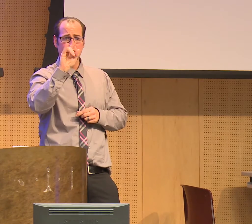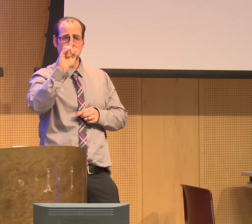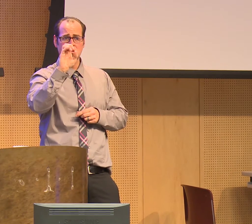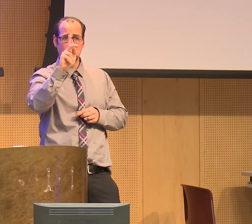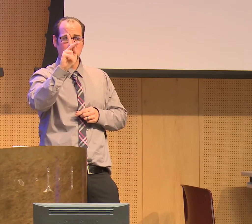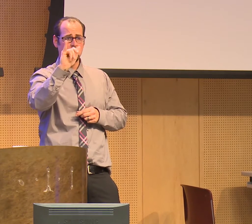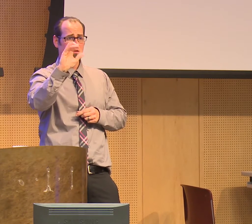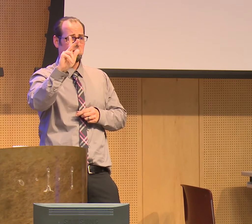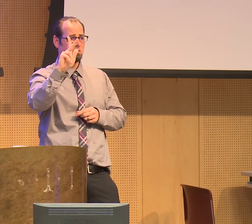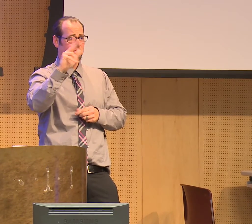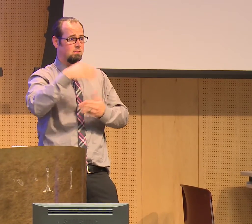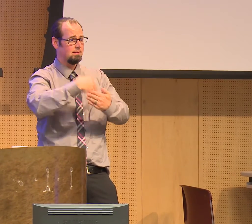Remember what the old sidekick was like?